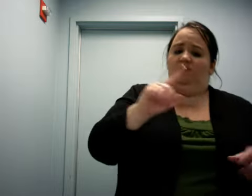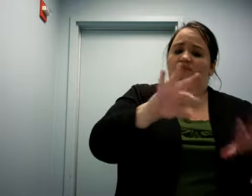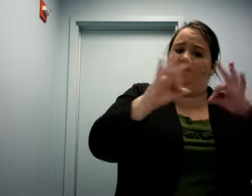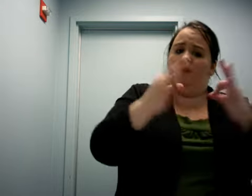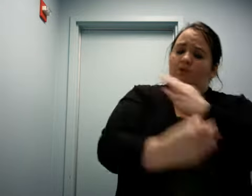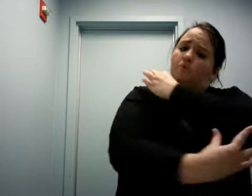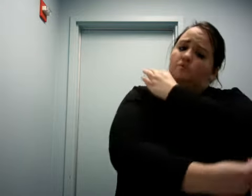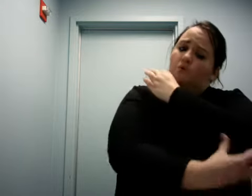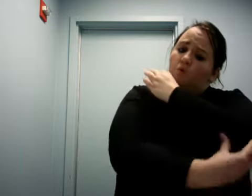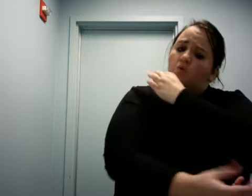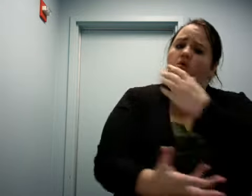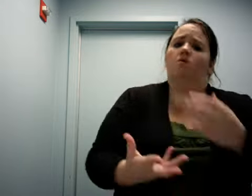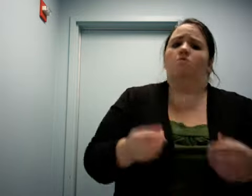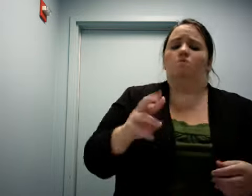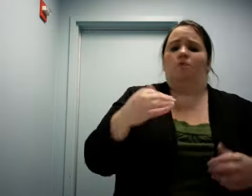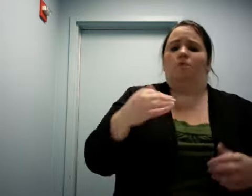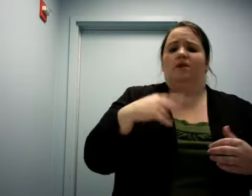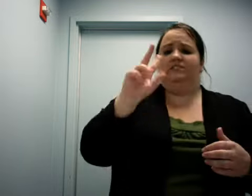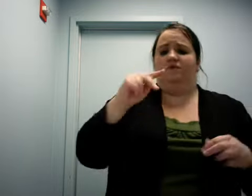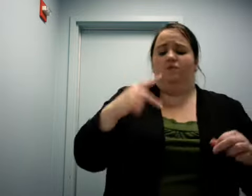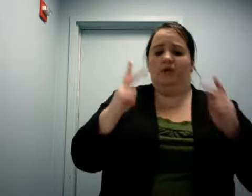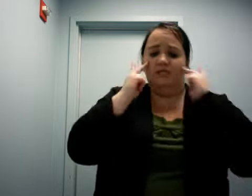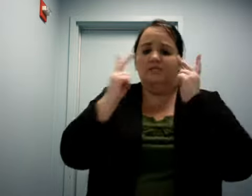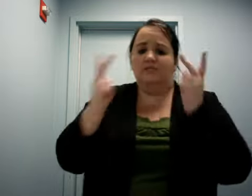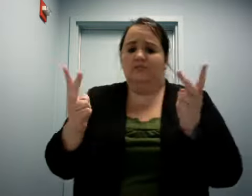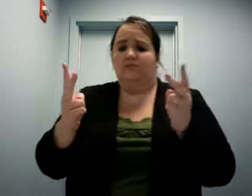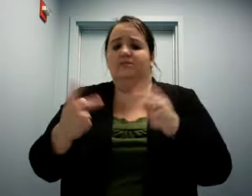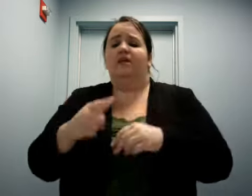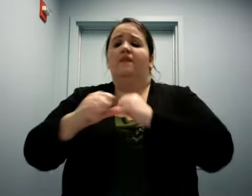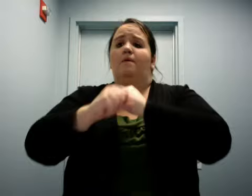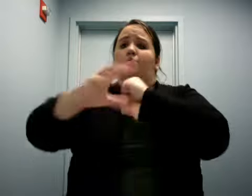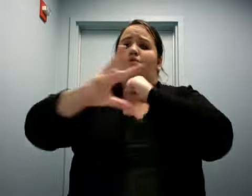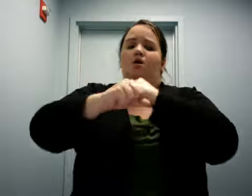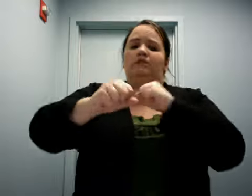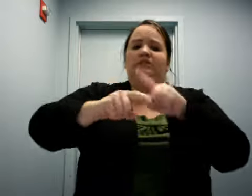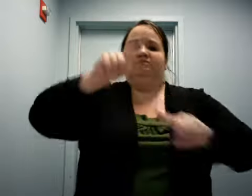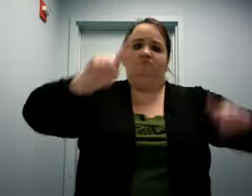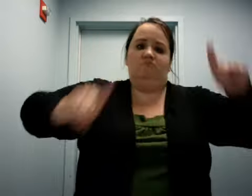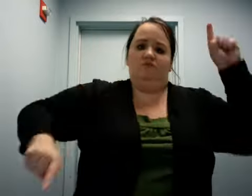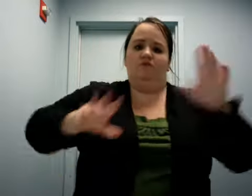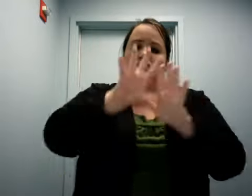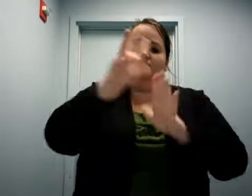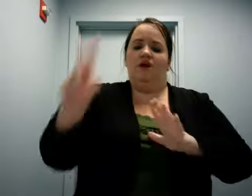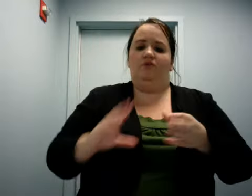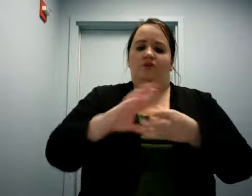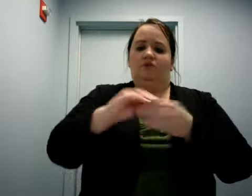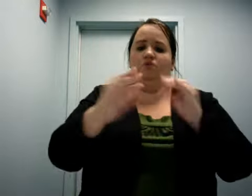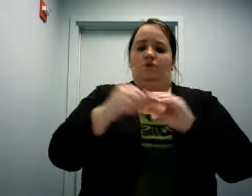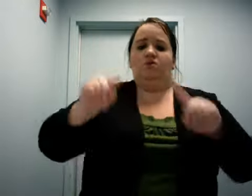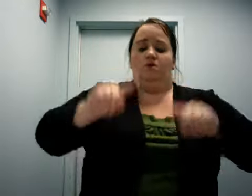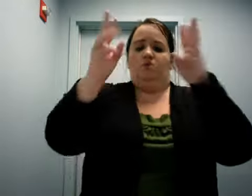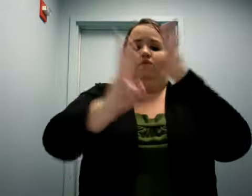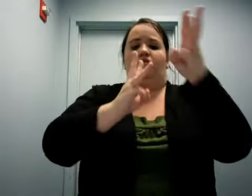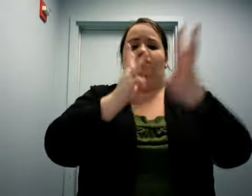network that broadcasts diverse African stories all over the world? What the Nigerian writer Chino Achebe calls a balance of